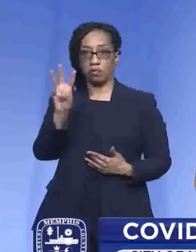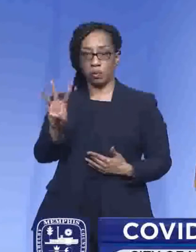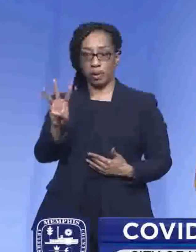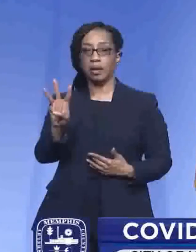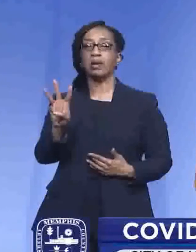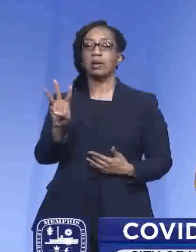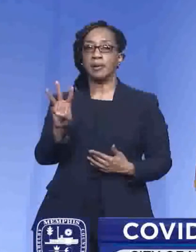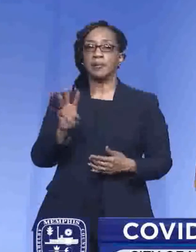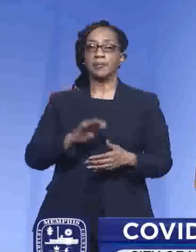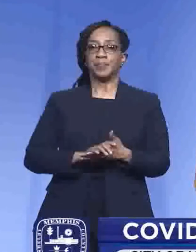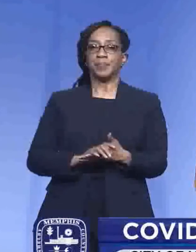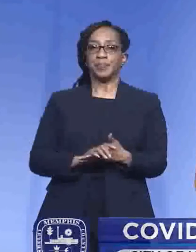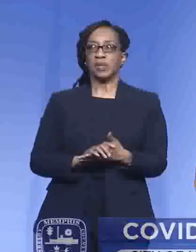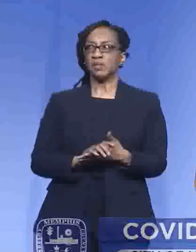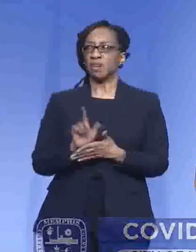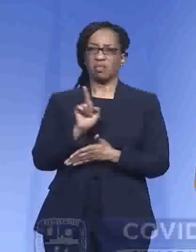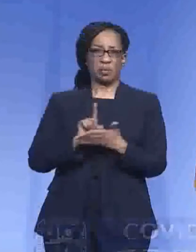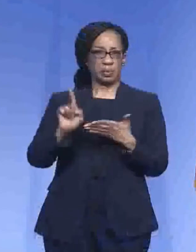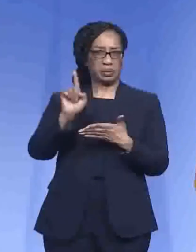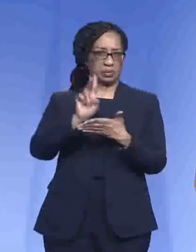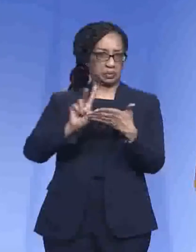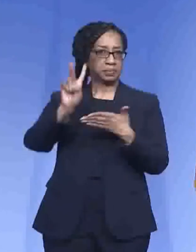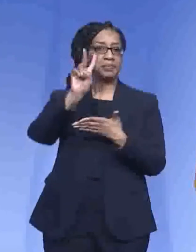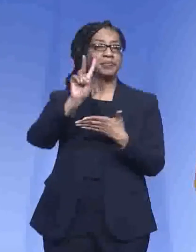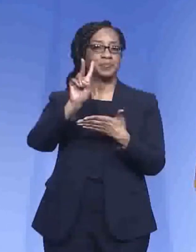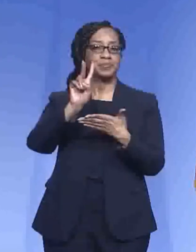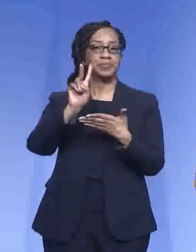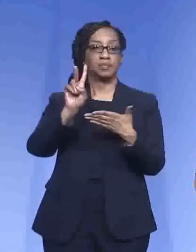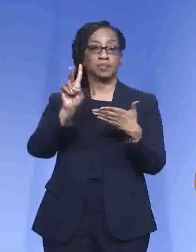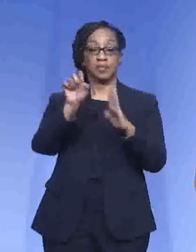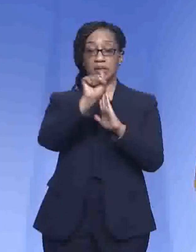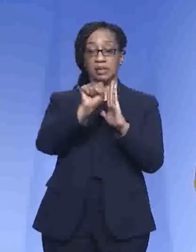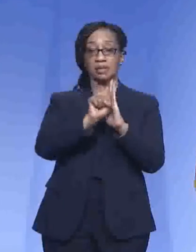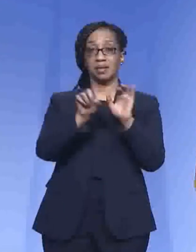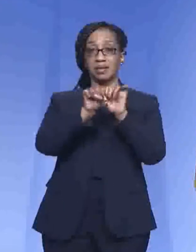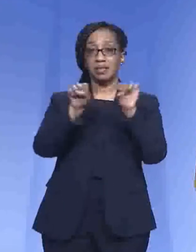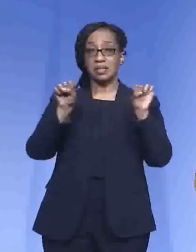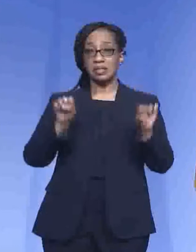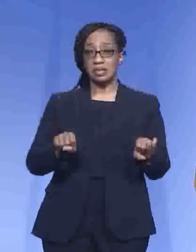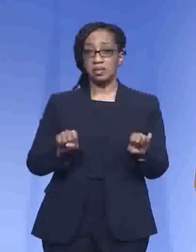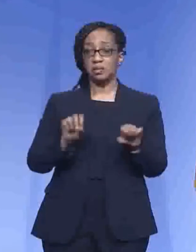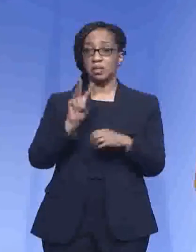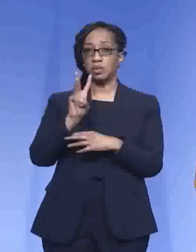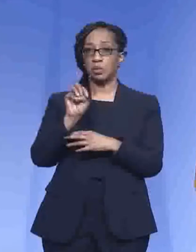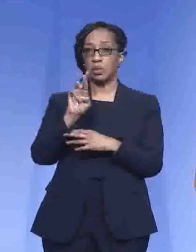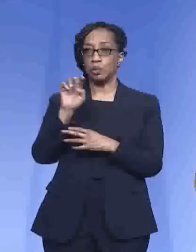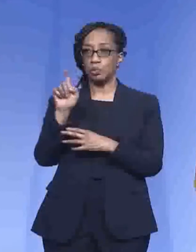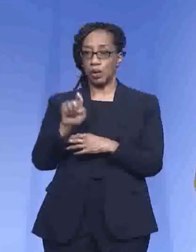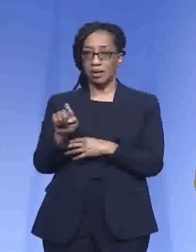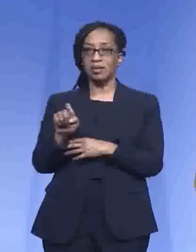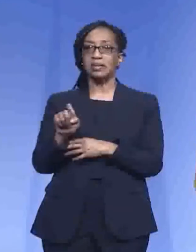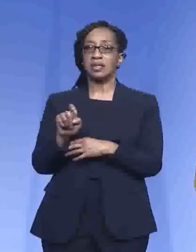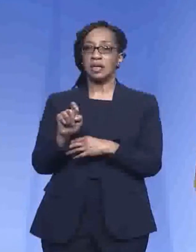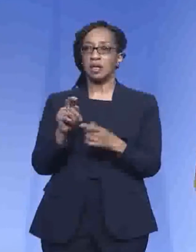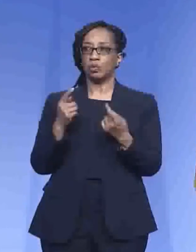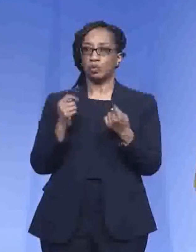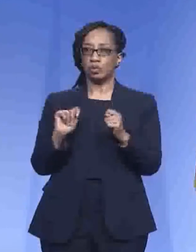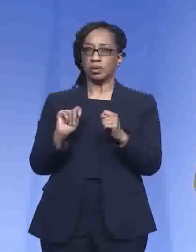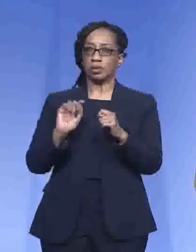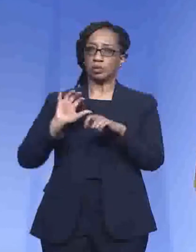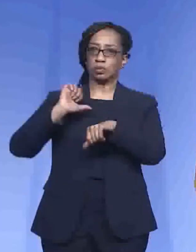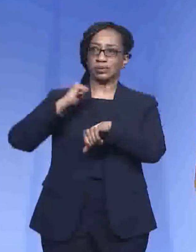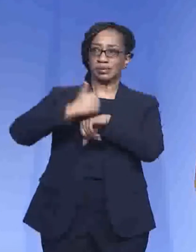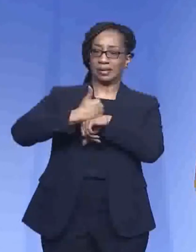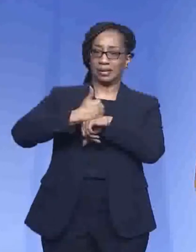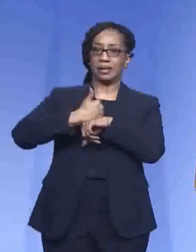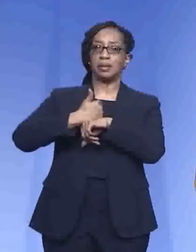will likely be in a week or 2. The state system is called VRAS, and we are working to bring that to us so